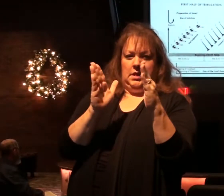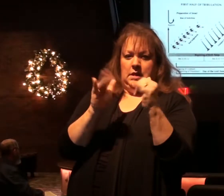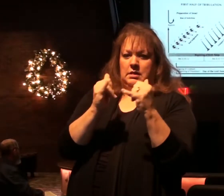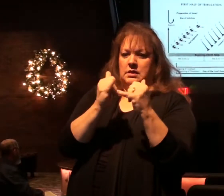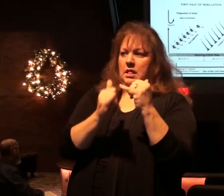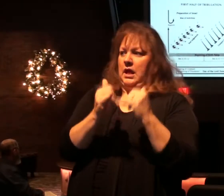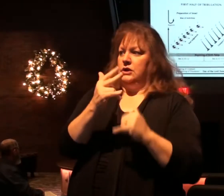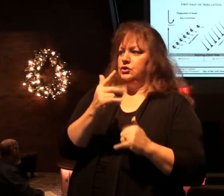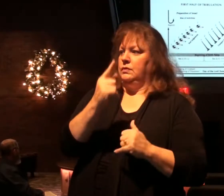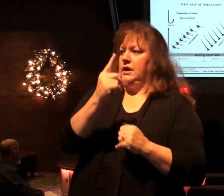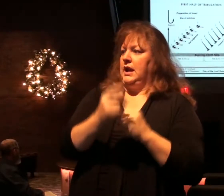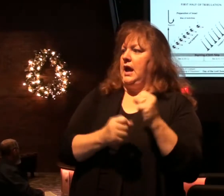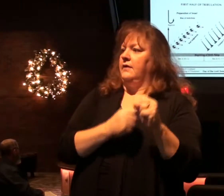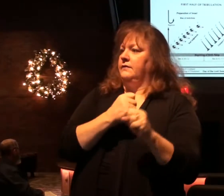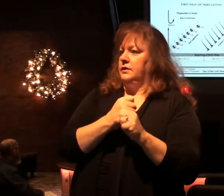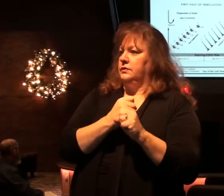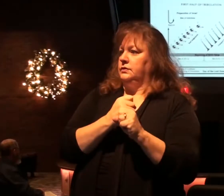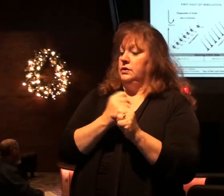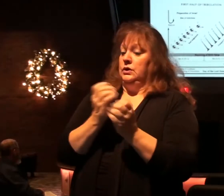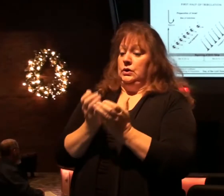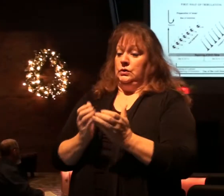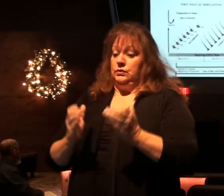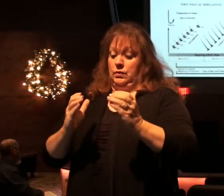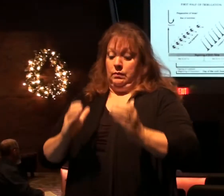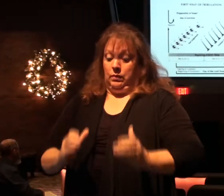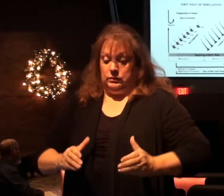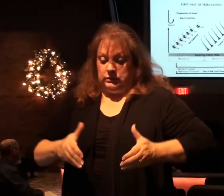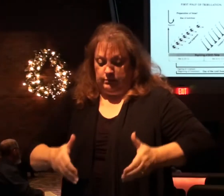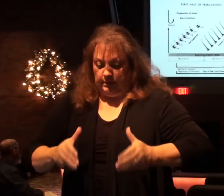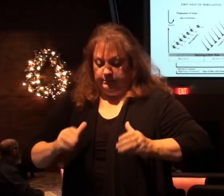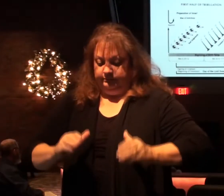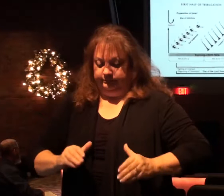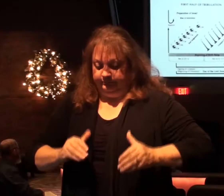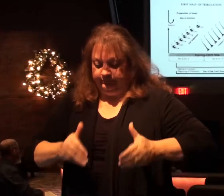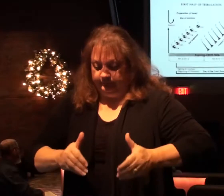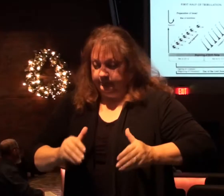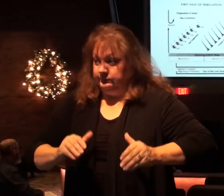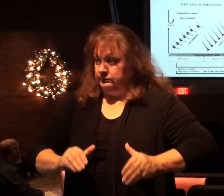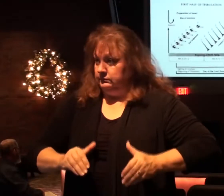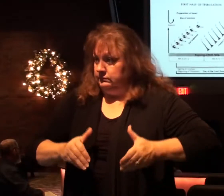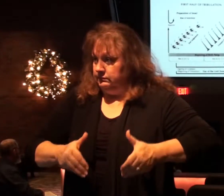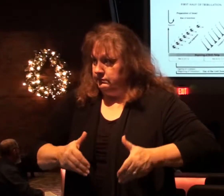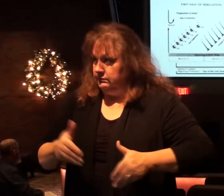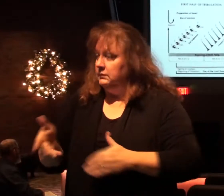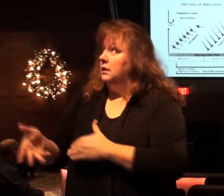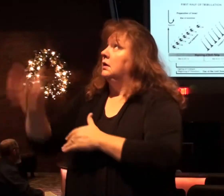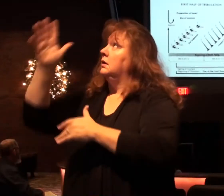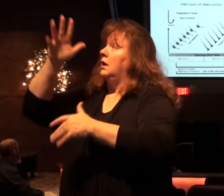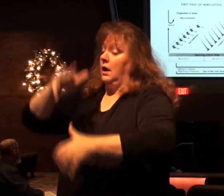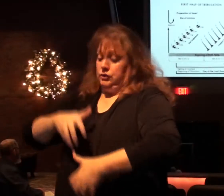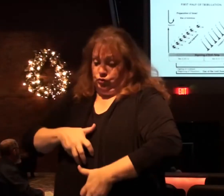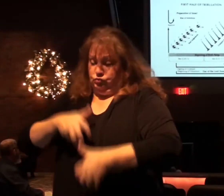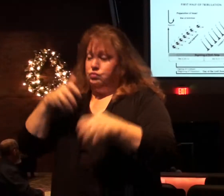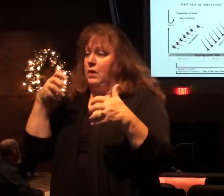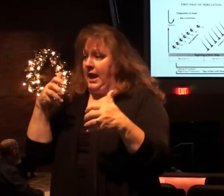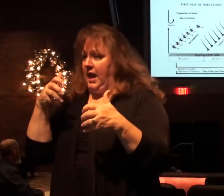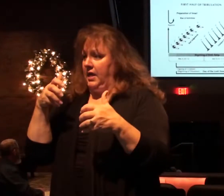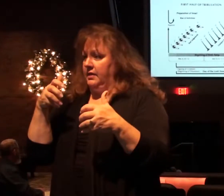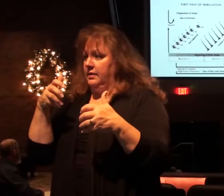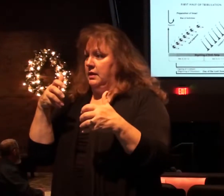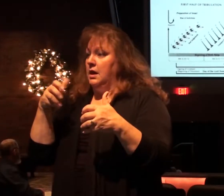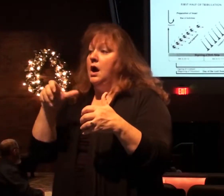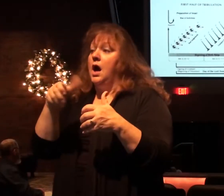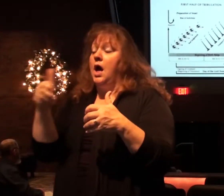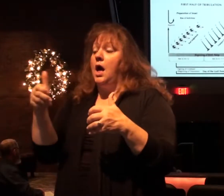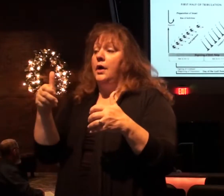half. So when those bowl judgments are poured out, God's wrath on the earth, there are other